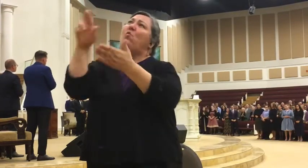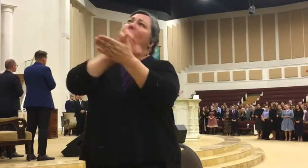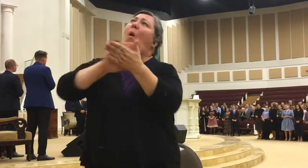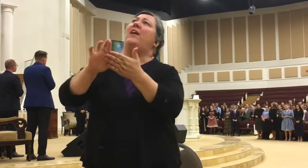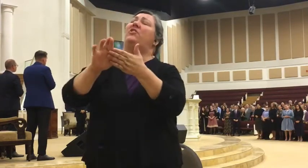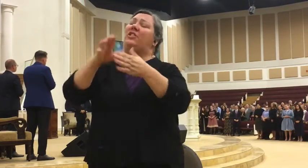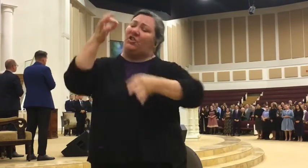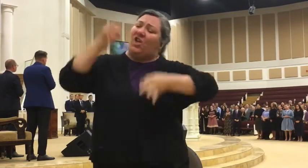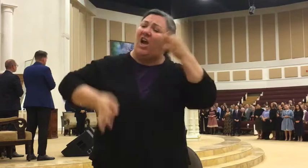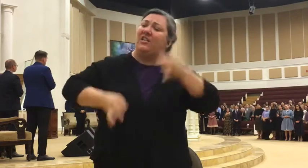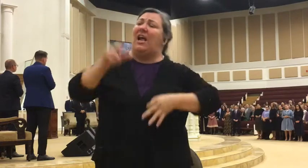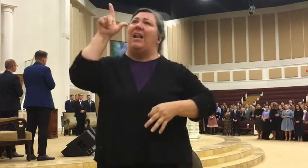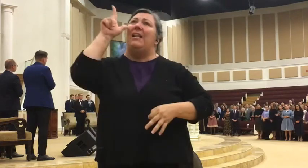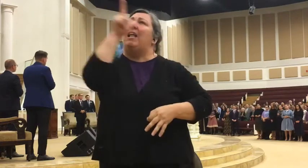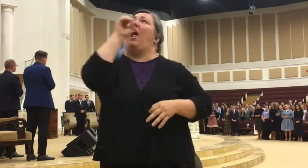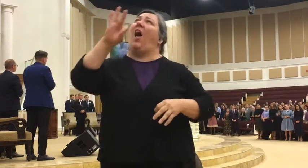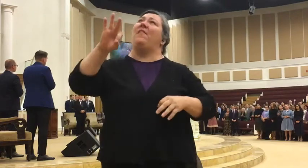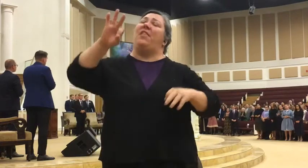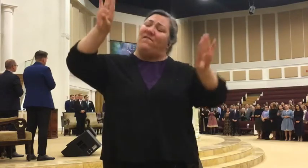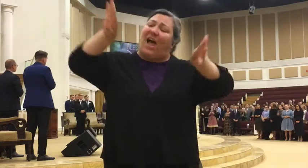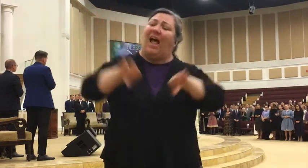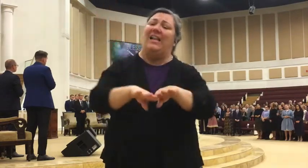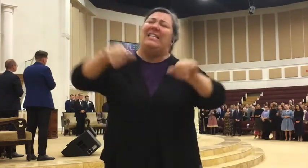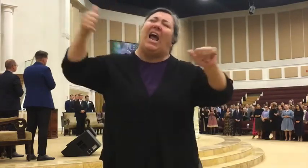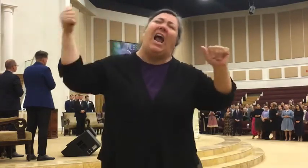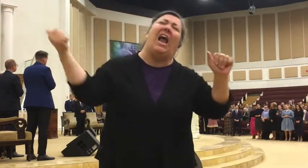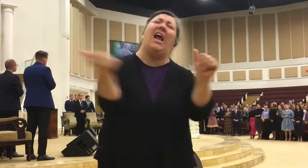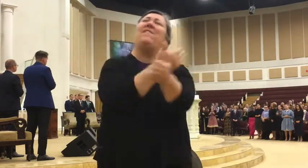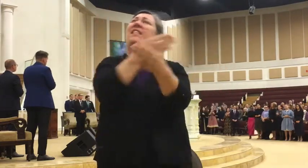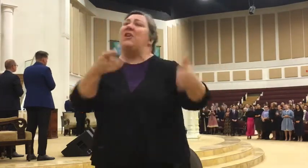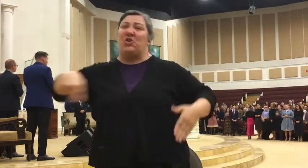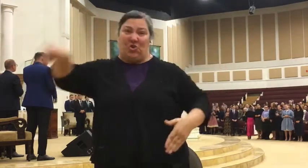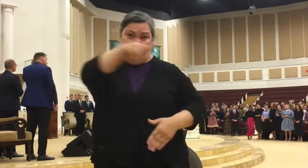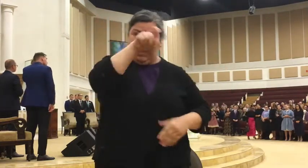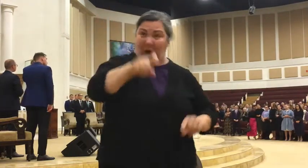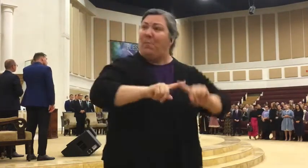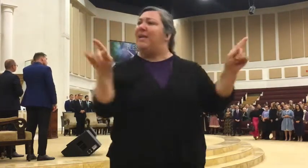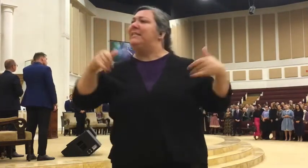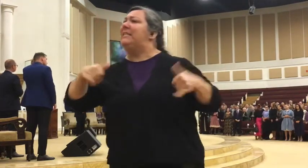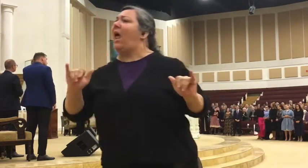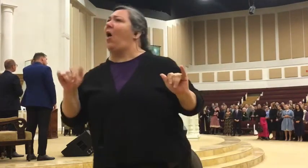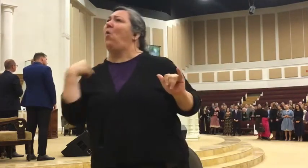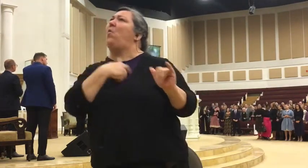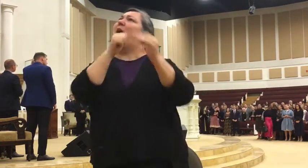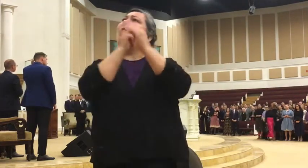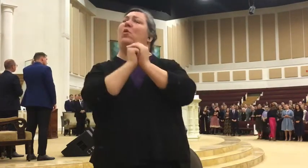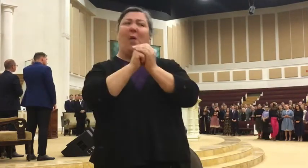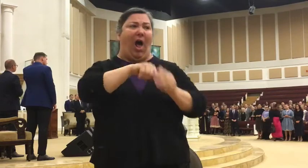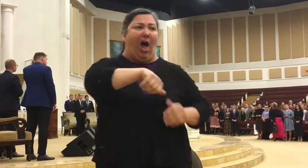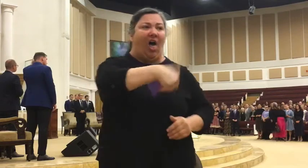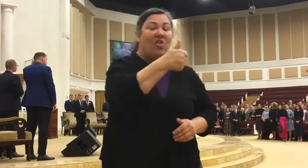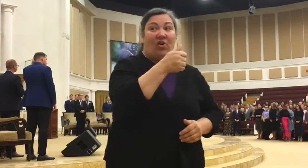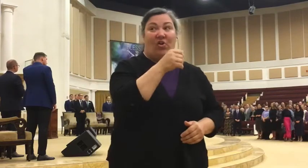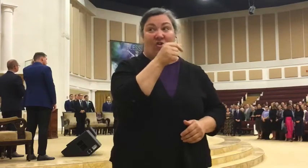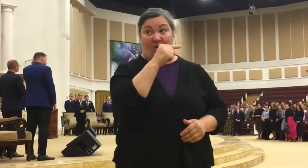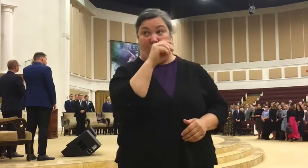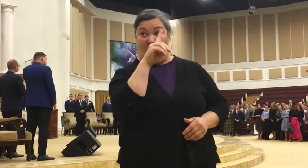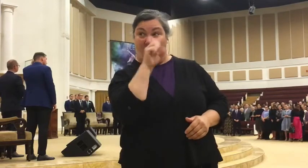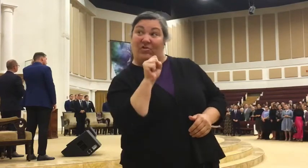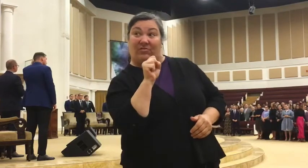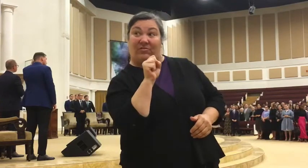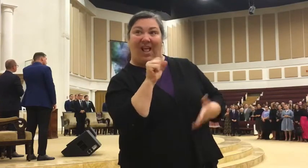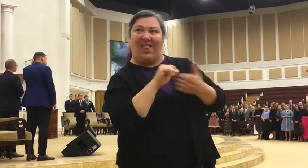the Lily of the Valley. He's all of those things. He's everything you need Him to be, and still we worship other gods. And